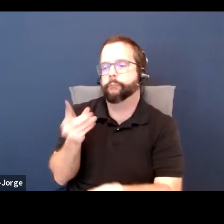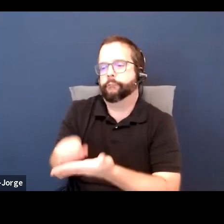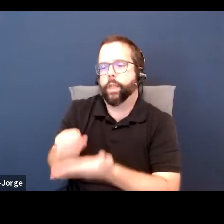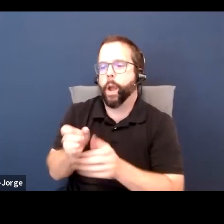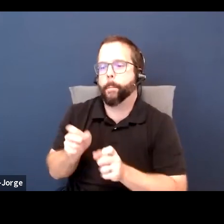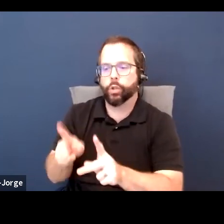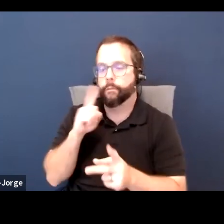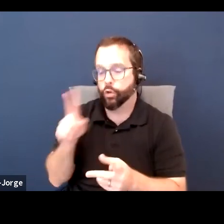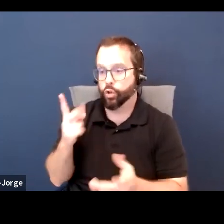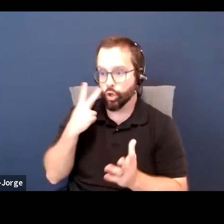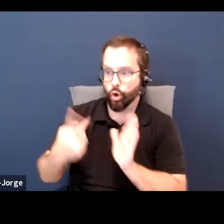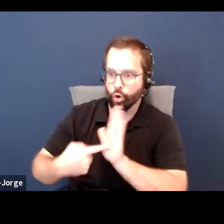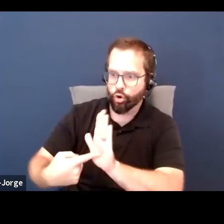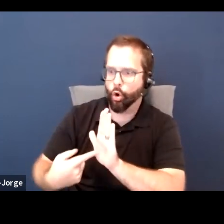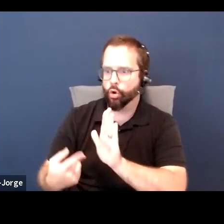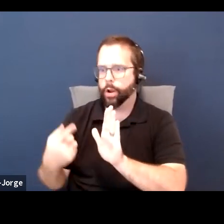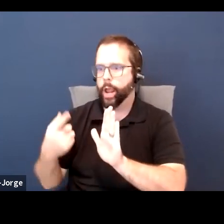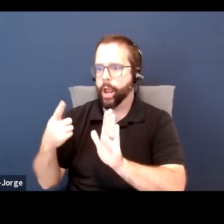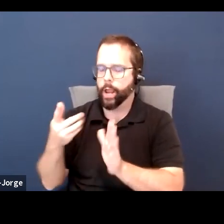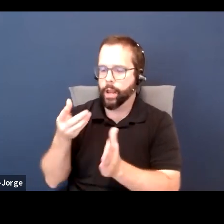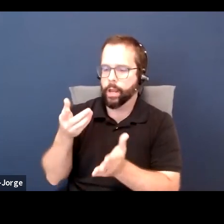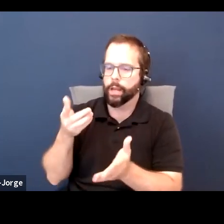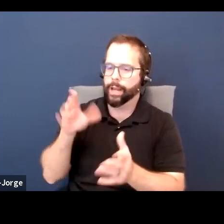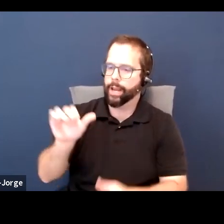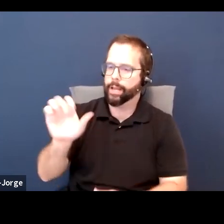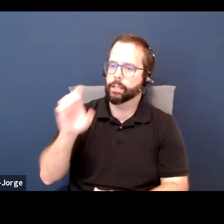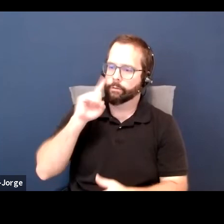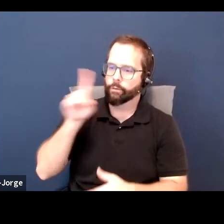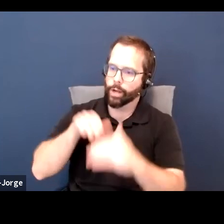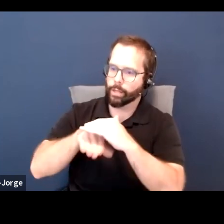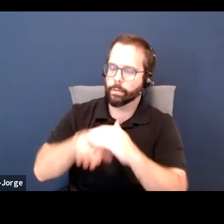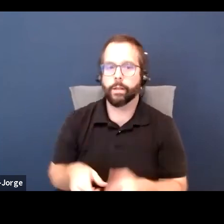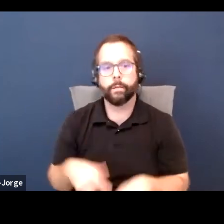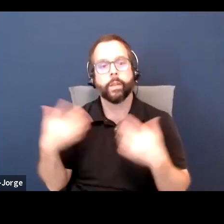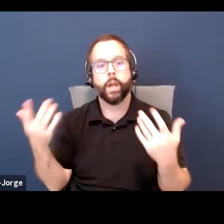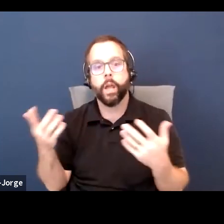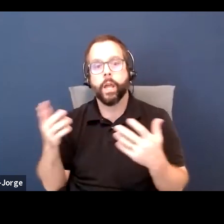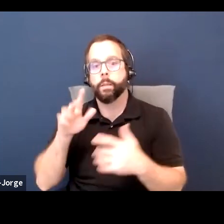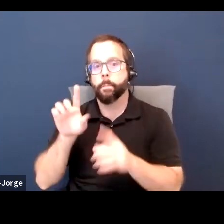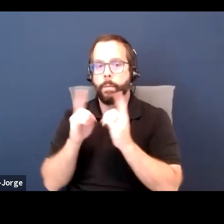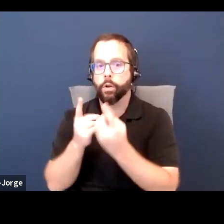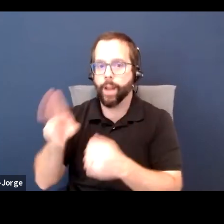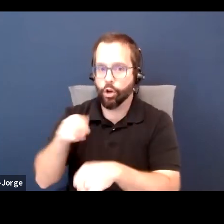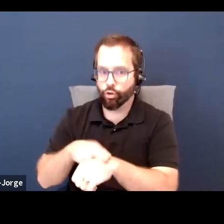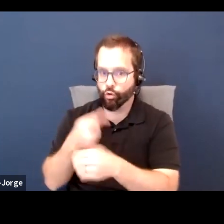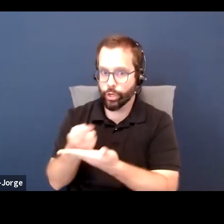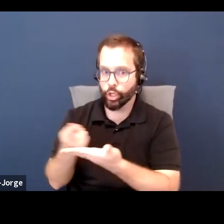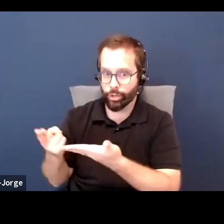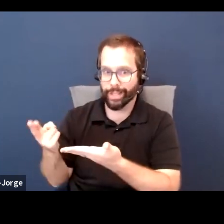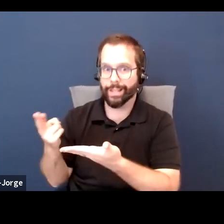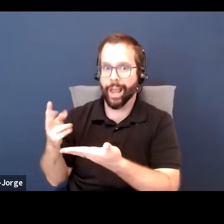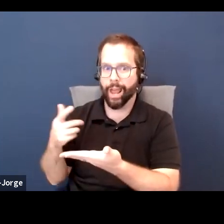increased accessibility. The Michigan Department of Natural Resources has really done something pretty cool